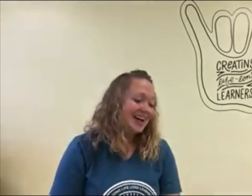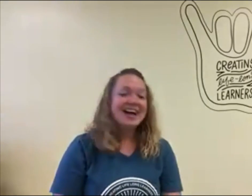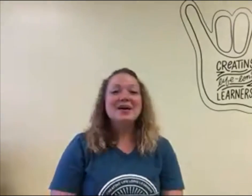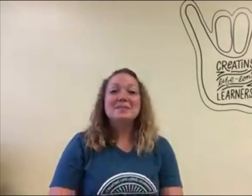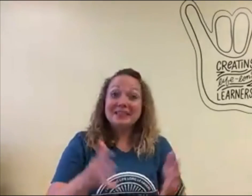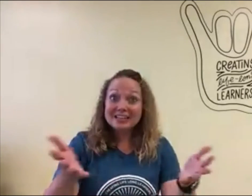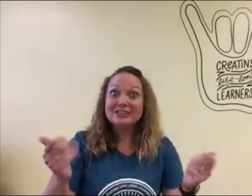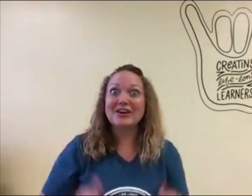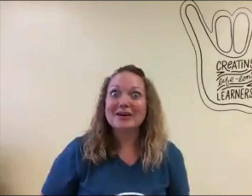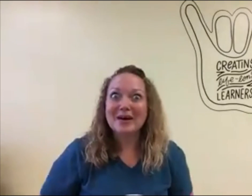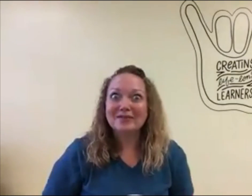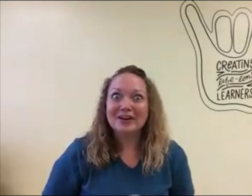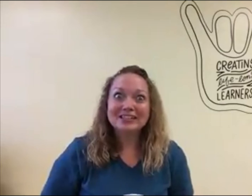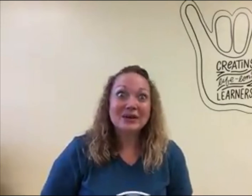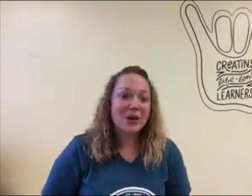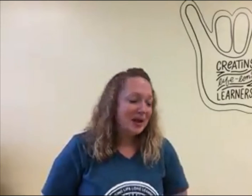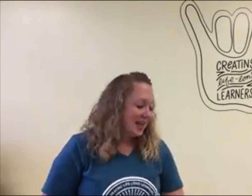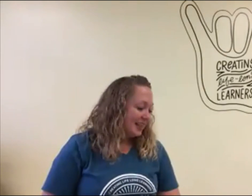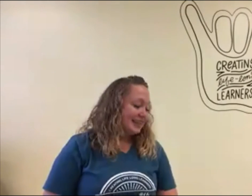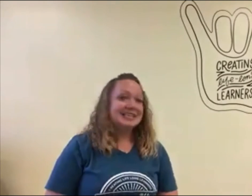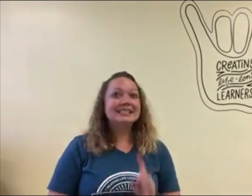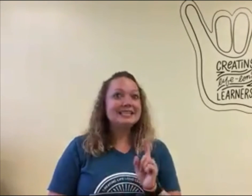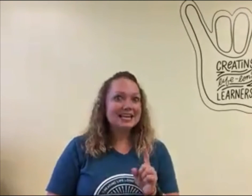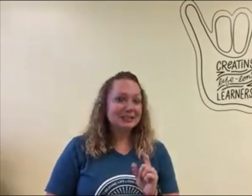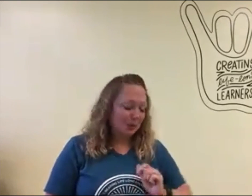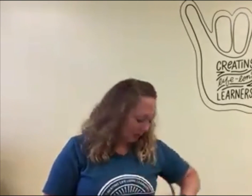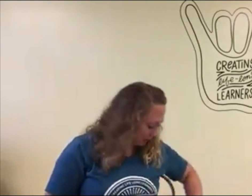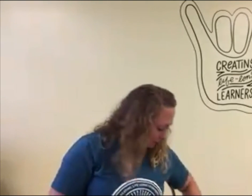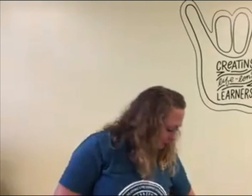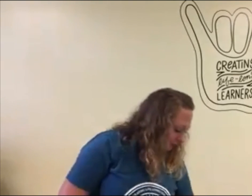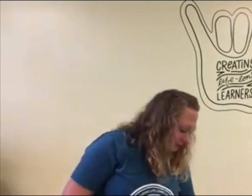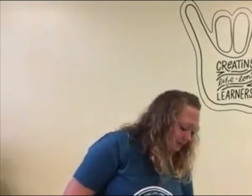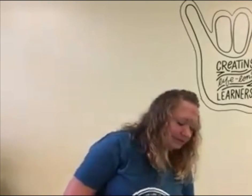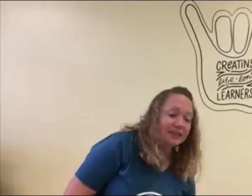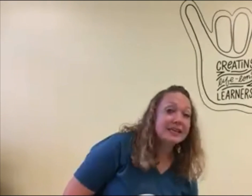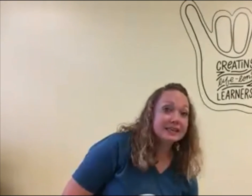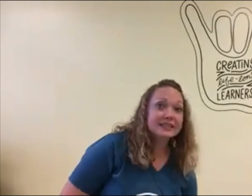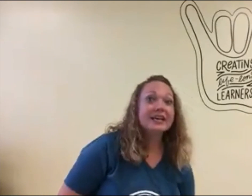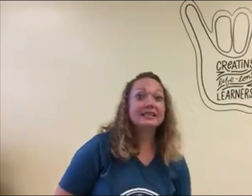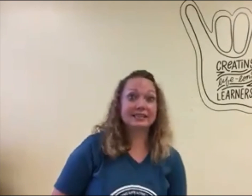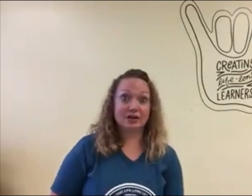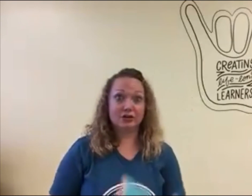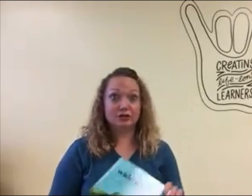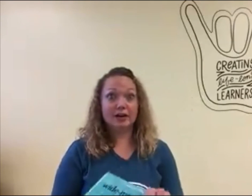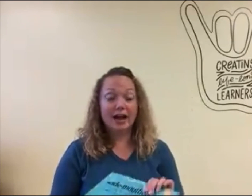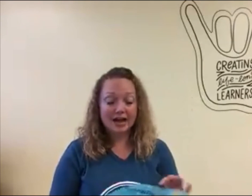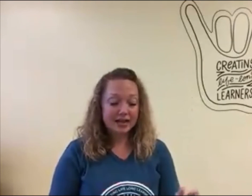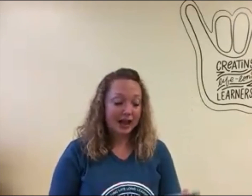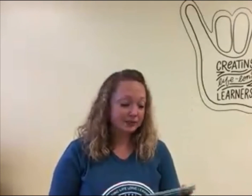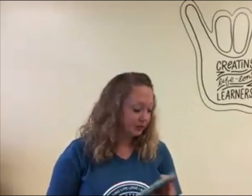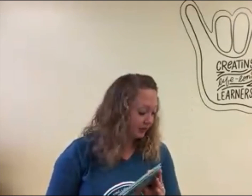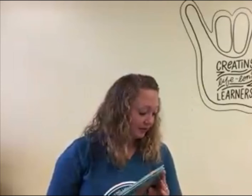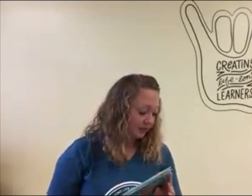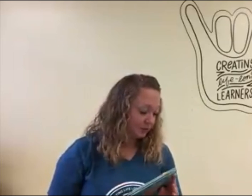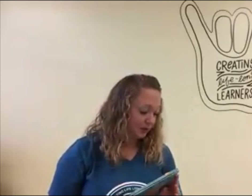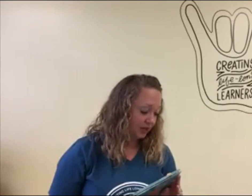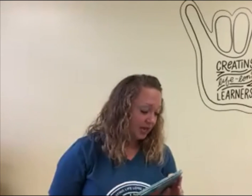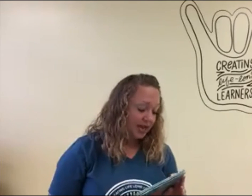that's a song about frogs. So this next book is hysterical. I absolutely love this book. And it